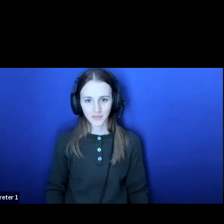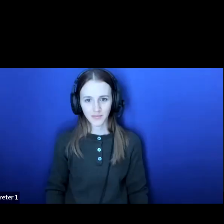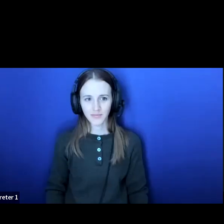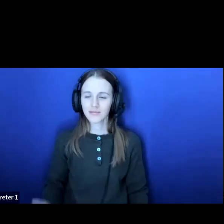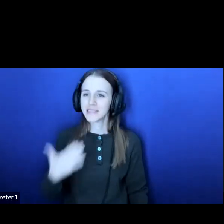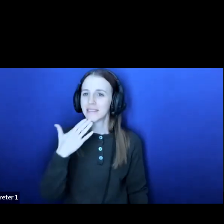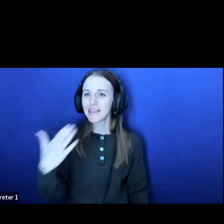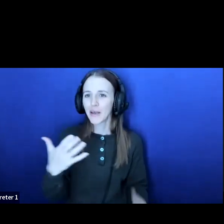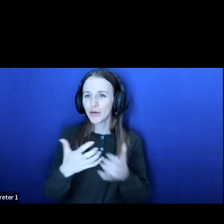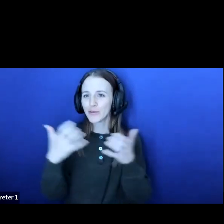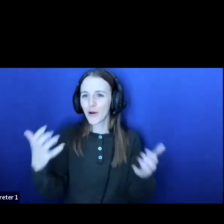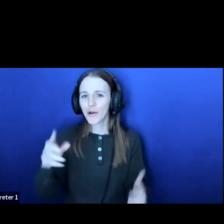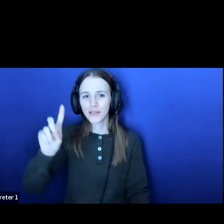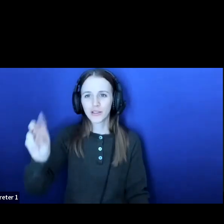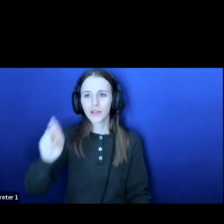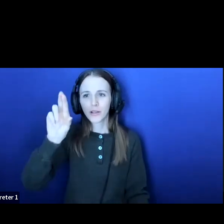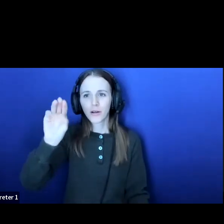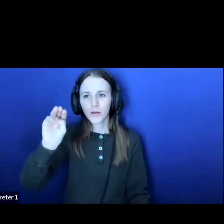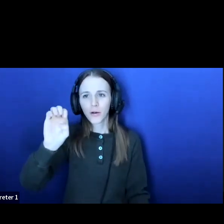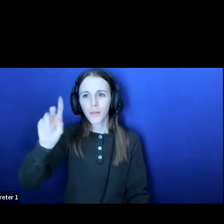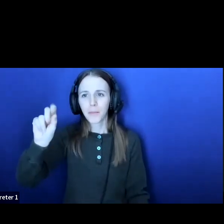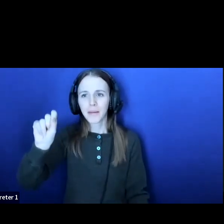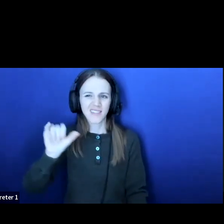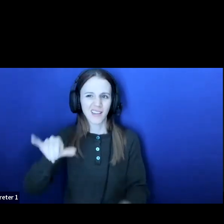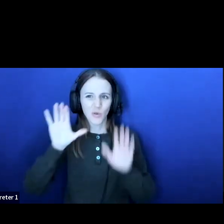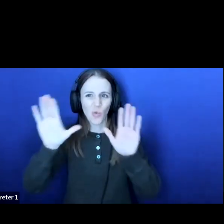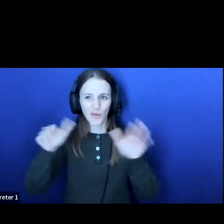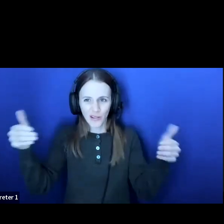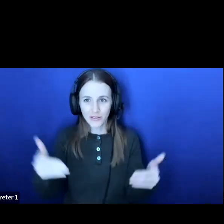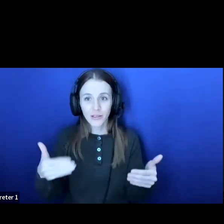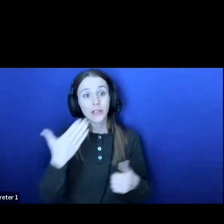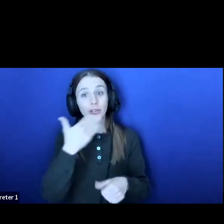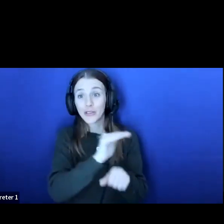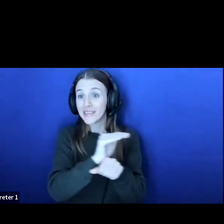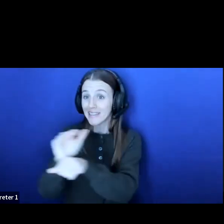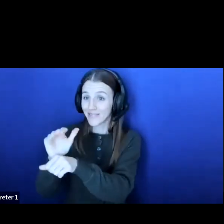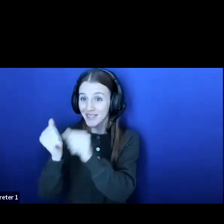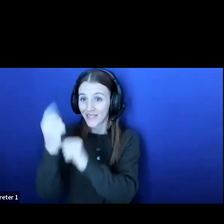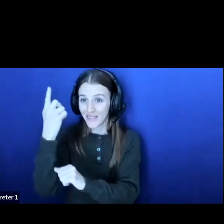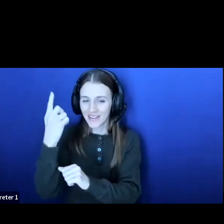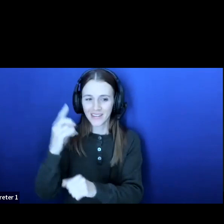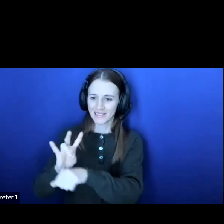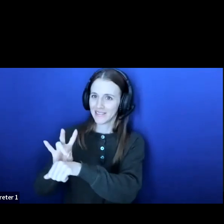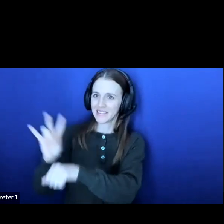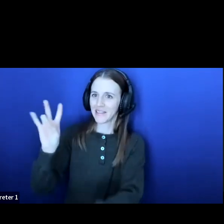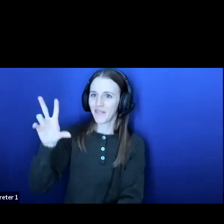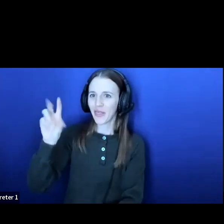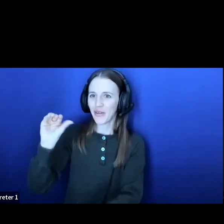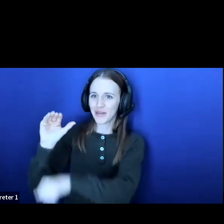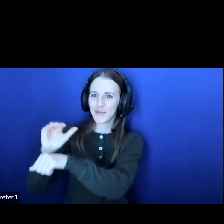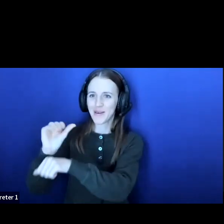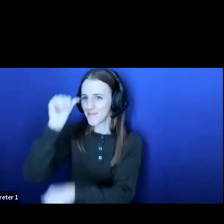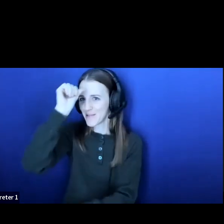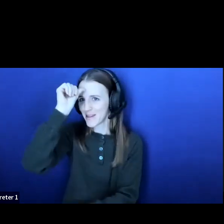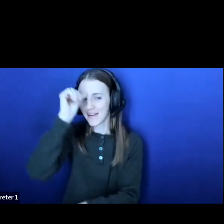Thank you so much, Dr. Meeks, for that wonderful introduction. Good evening, everyone. This is 7:30 p.m. in India,